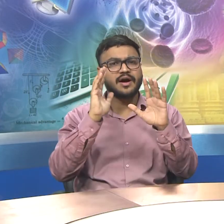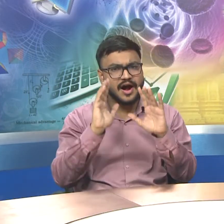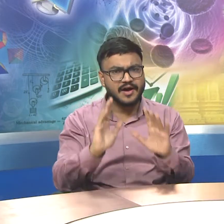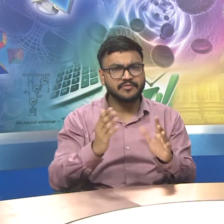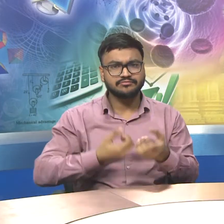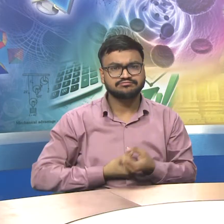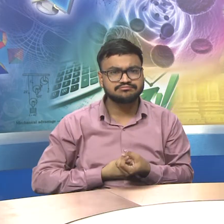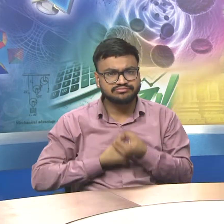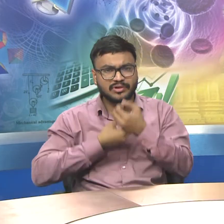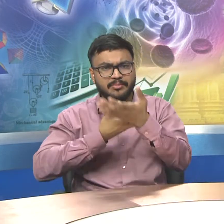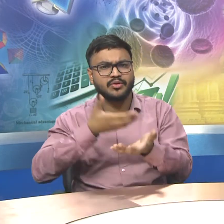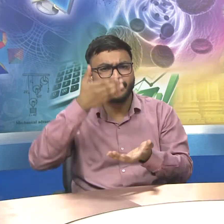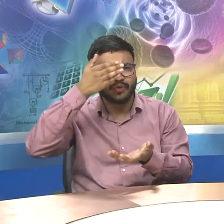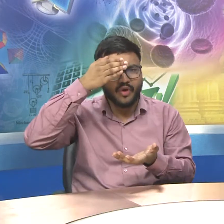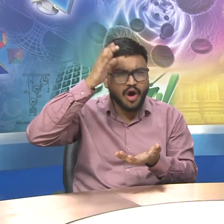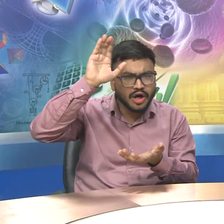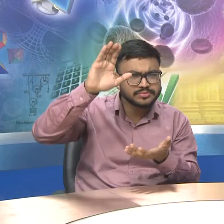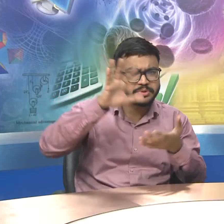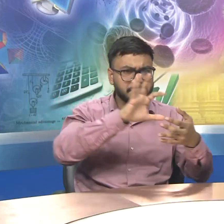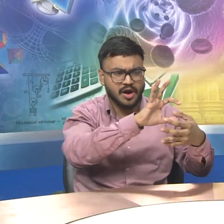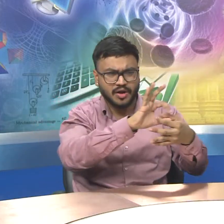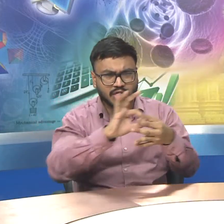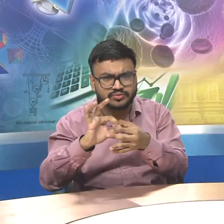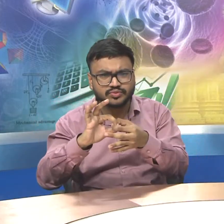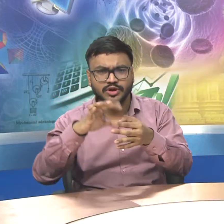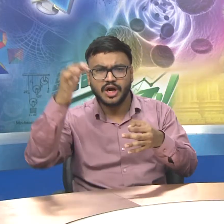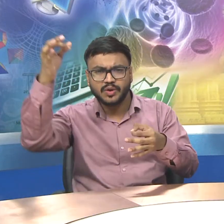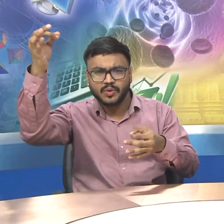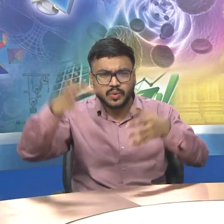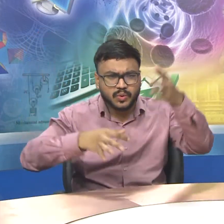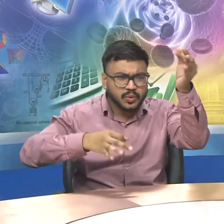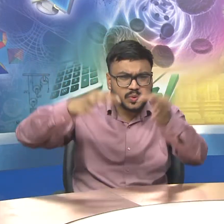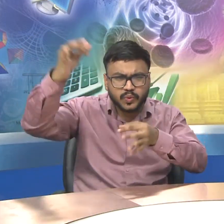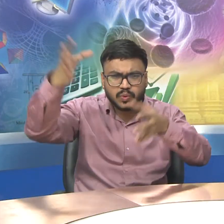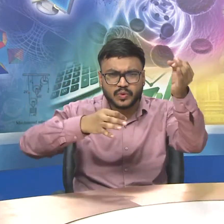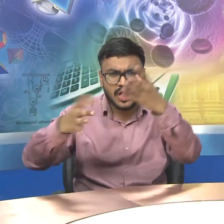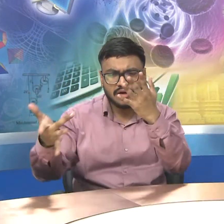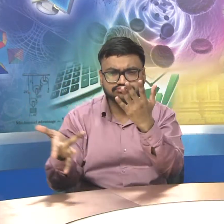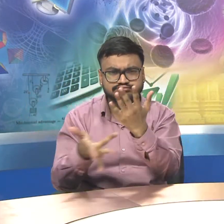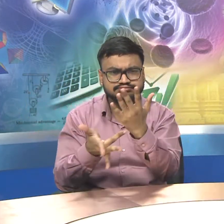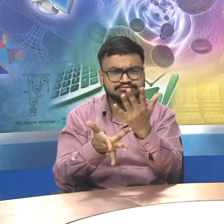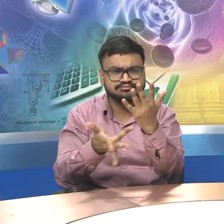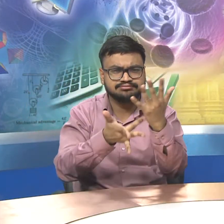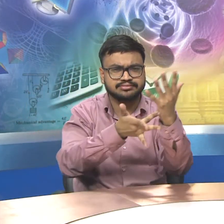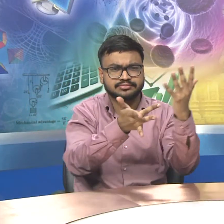Earlier, many signs were based on gestures and lengthy explanation.